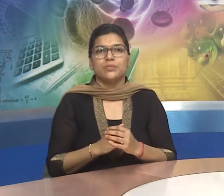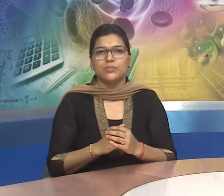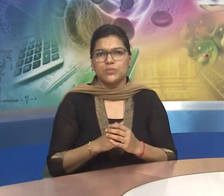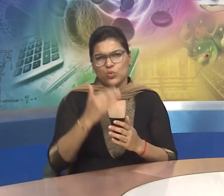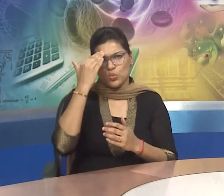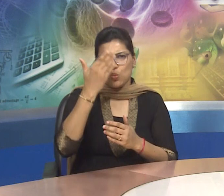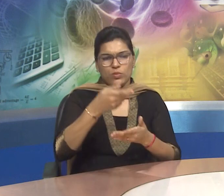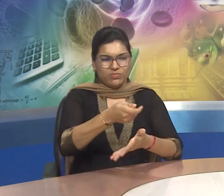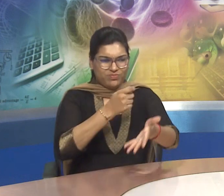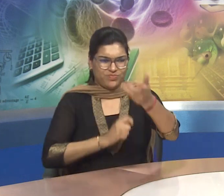And